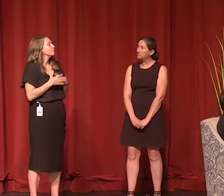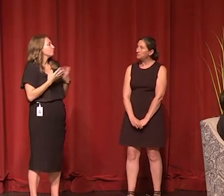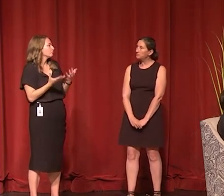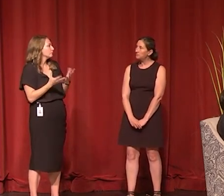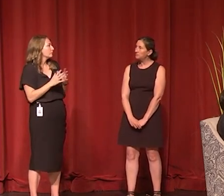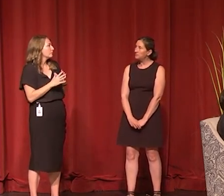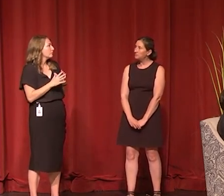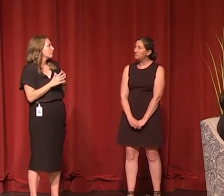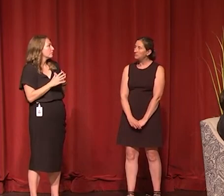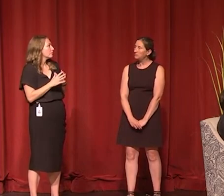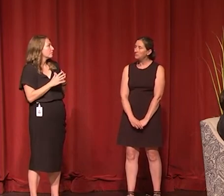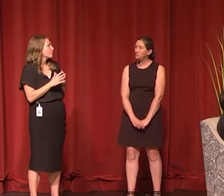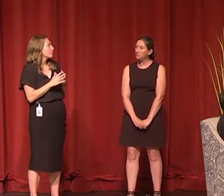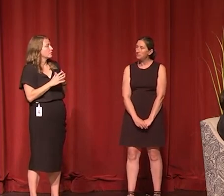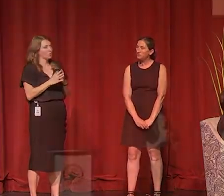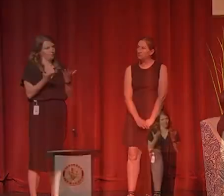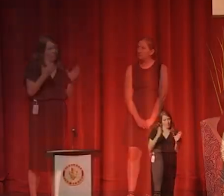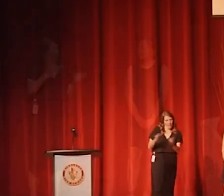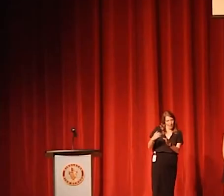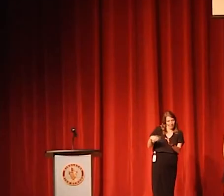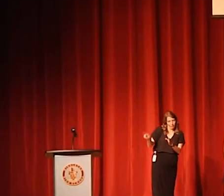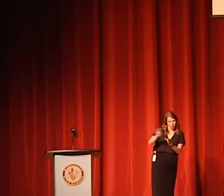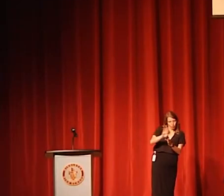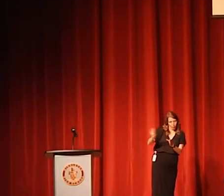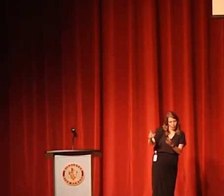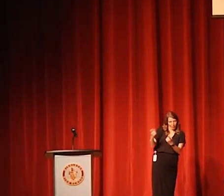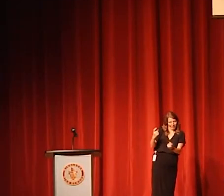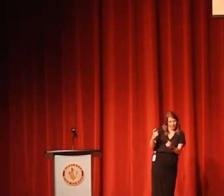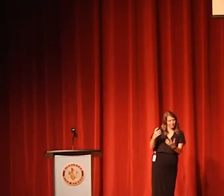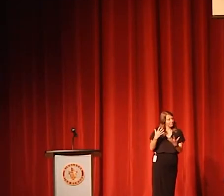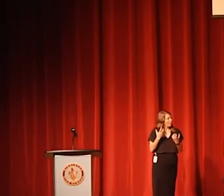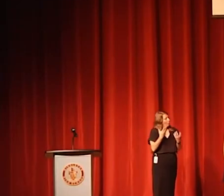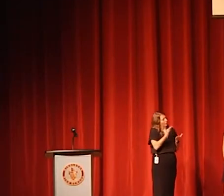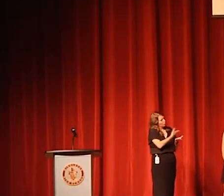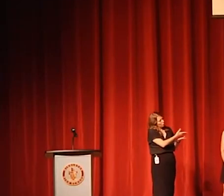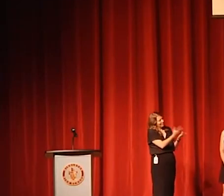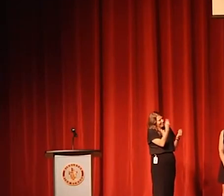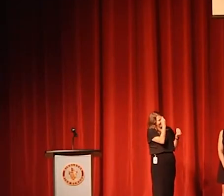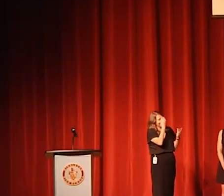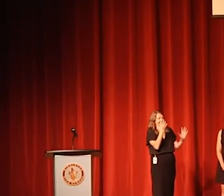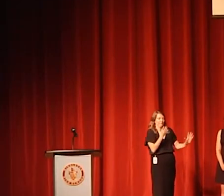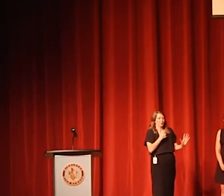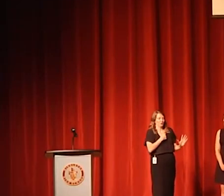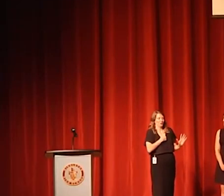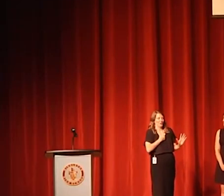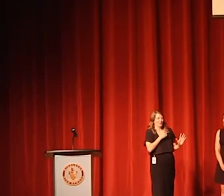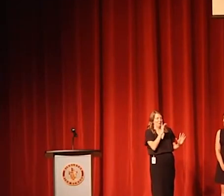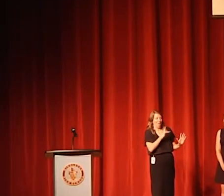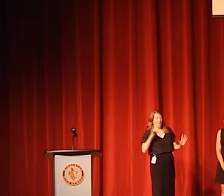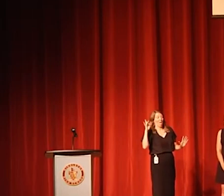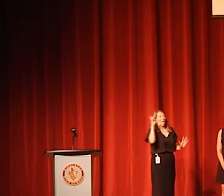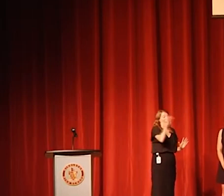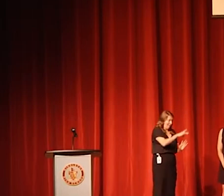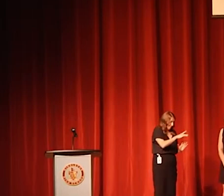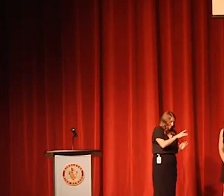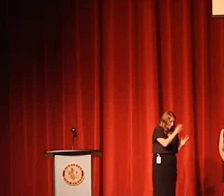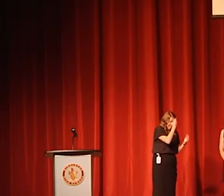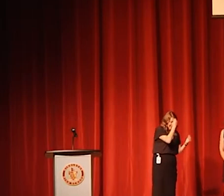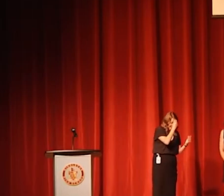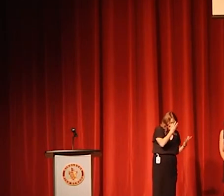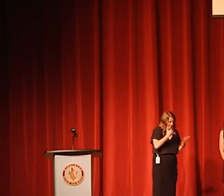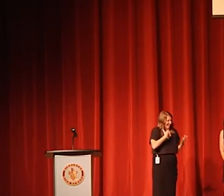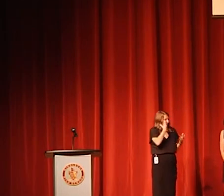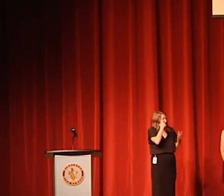So as we prepare that process, I want you all to think about, I apologize for springing this on you in the last minute here, just thought of